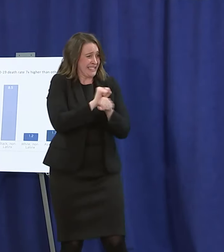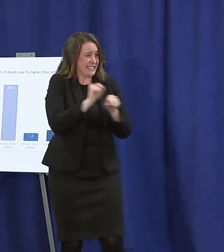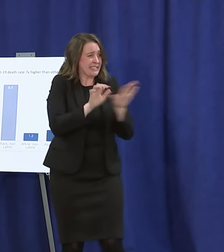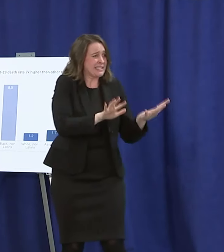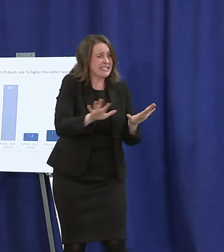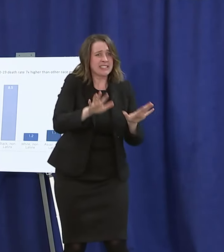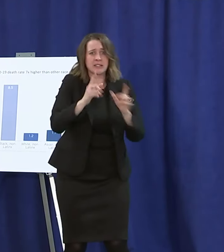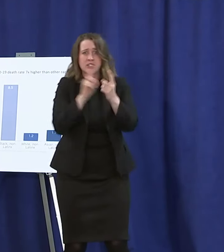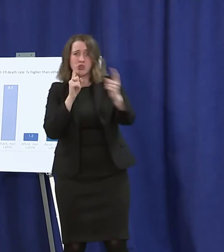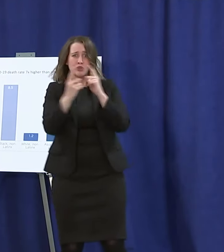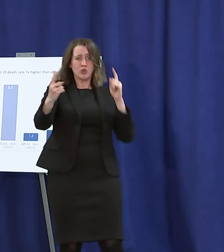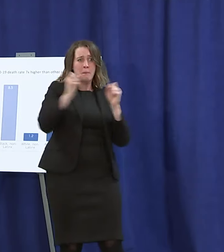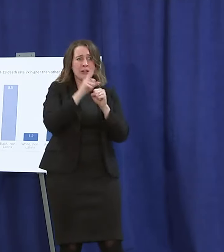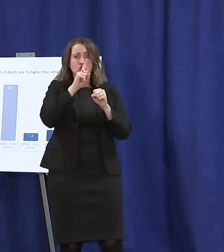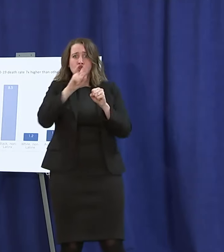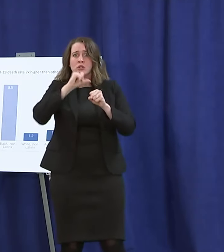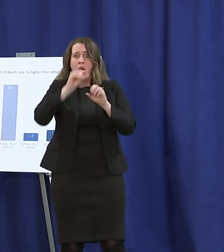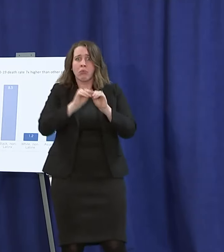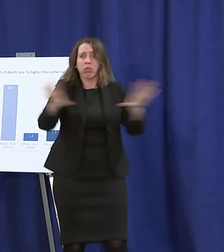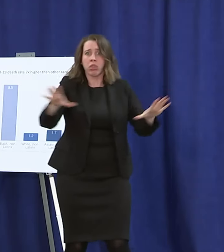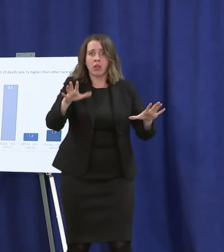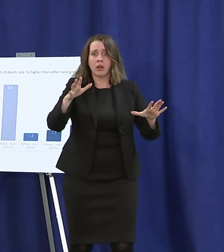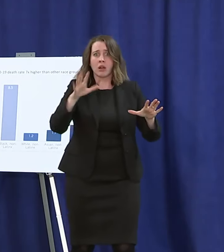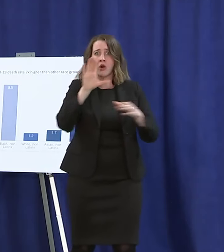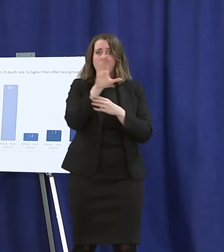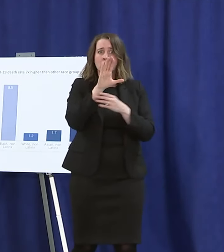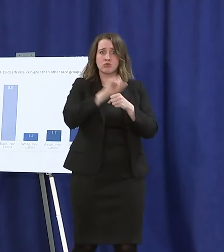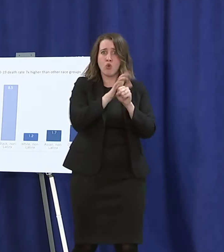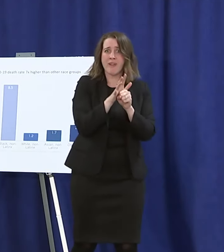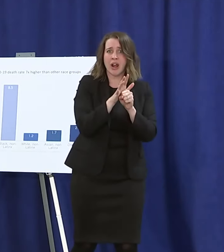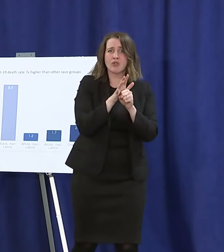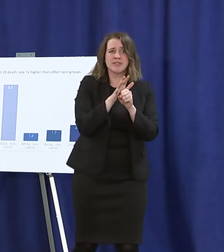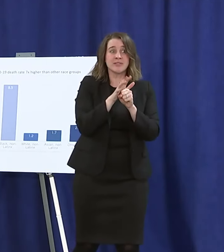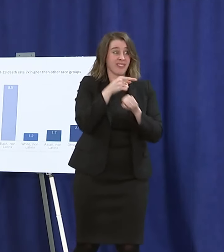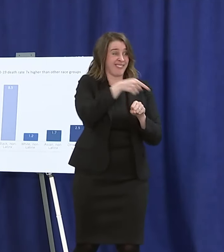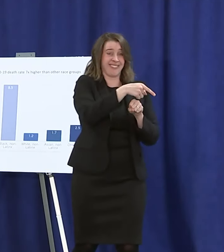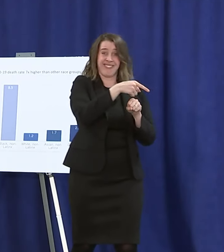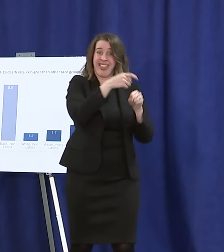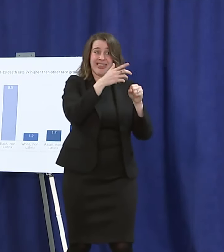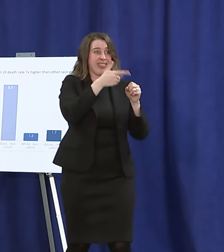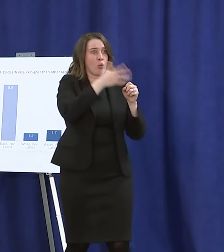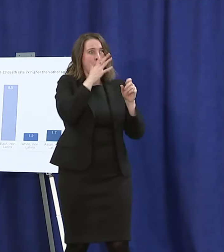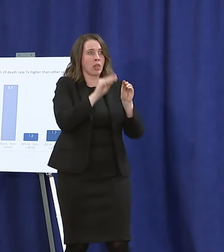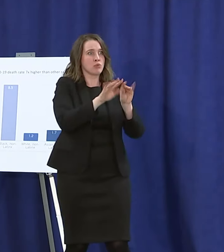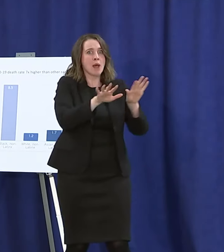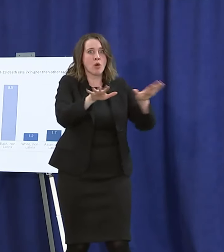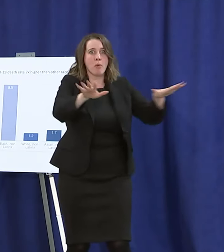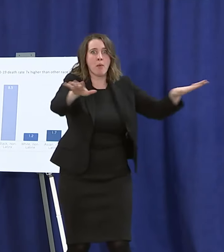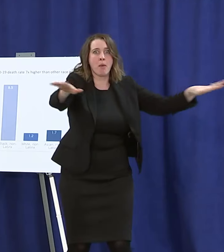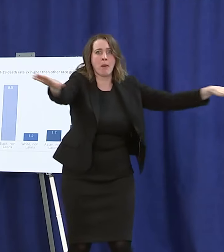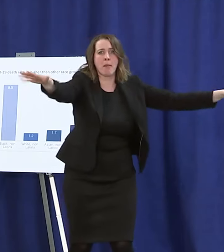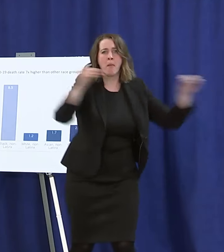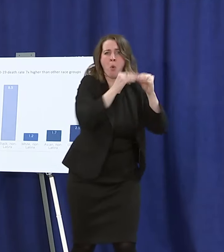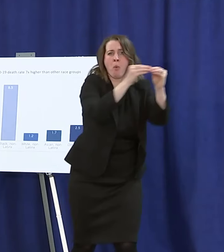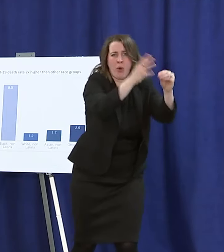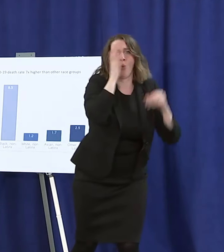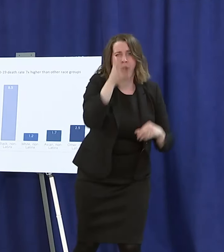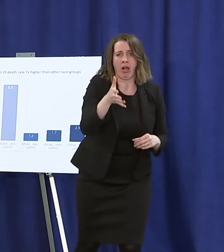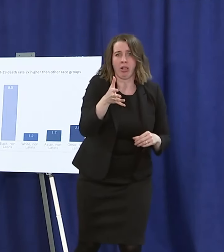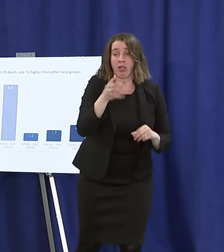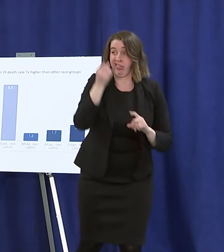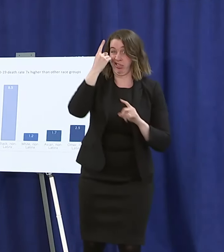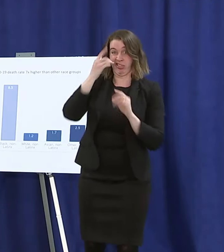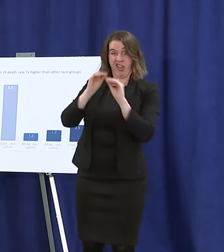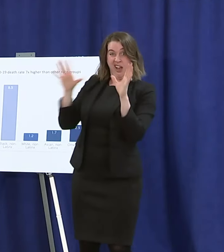our city, the numbers continue to rise and will continue to rise in the coming weeks. And as we see from these